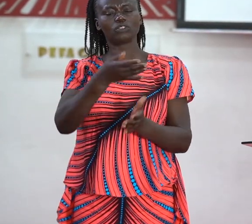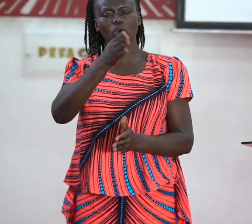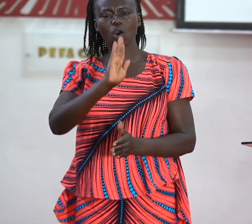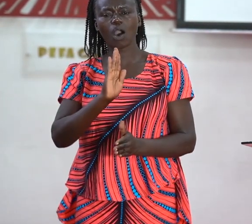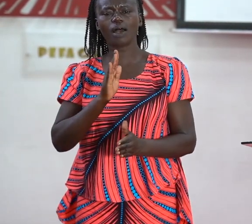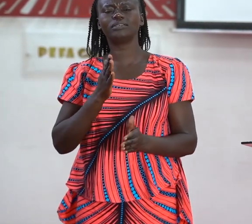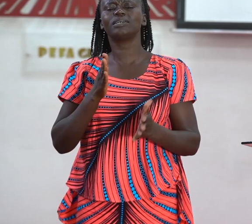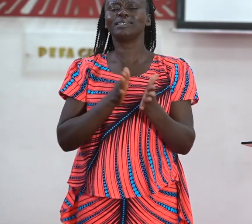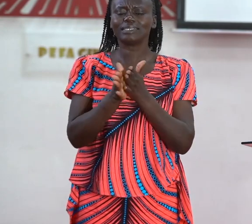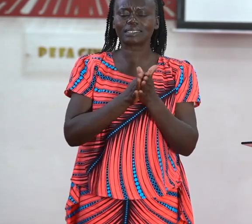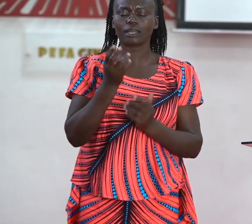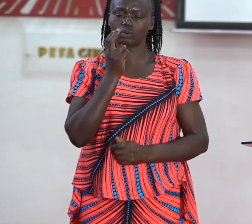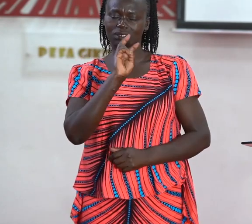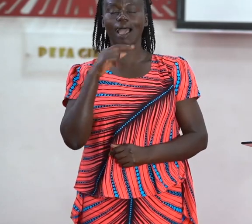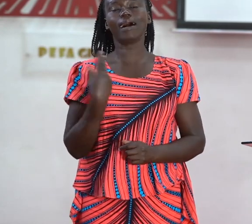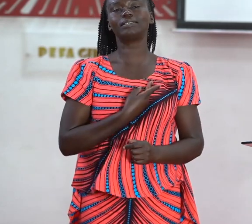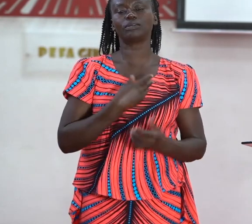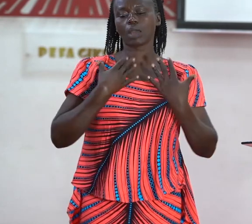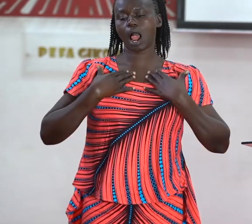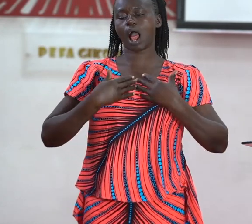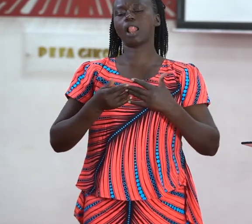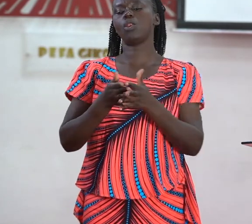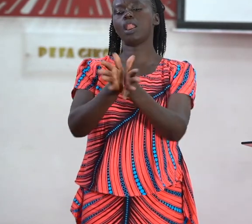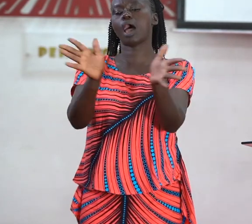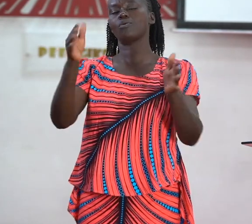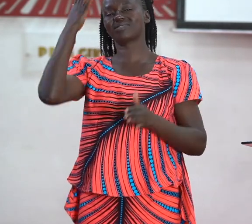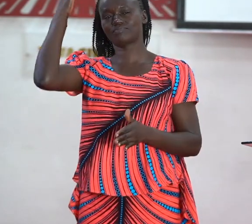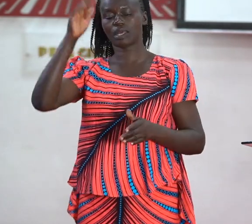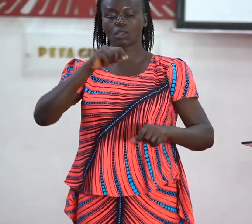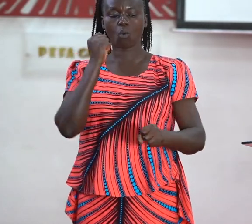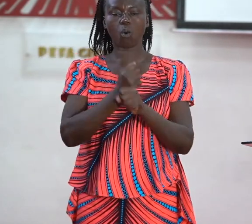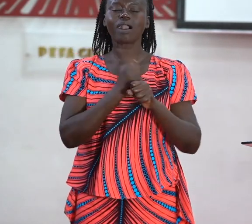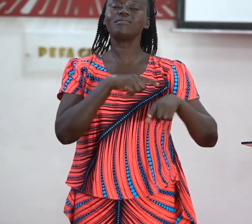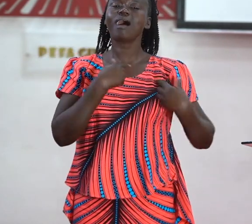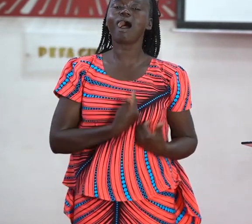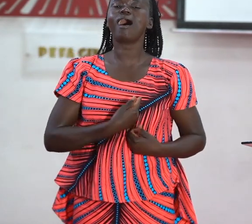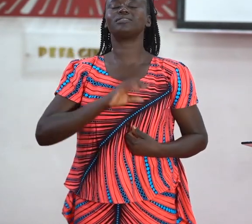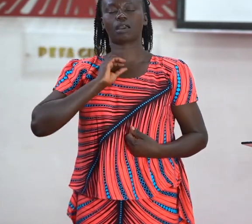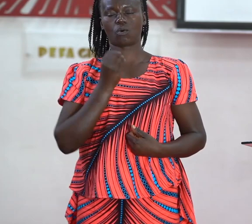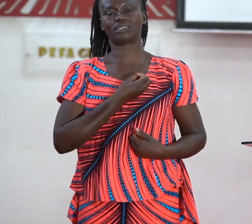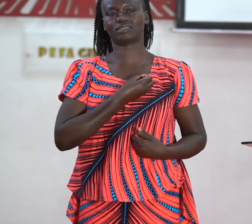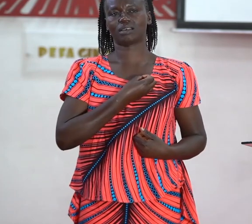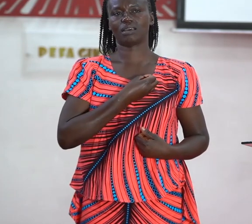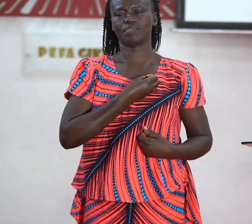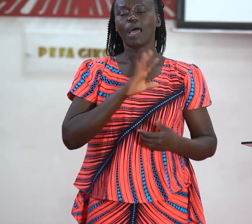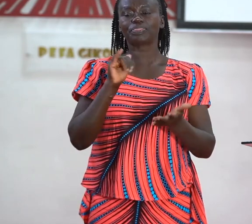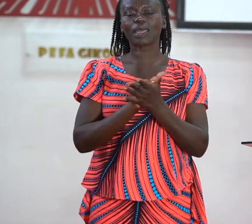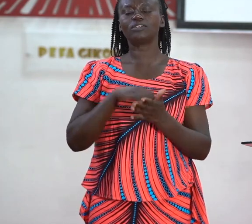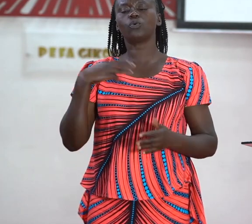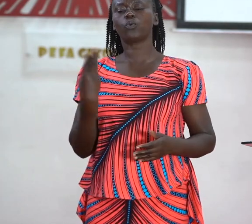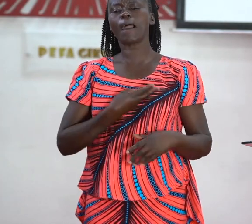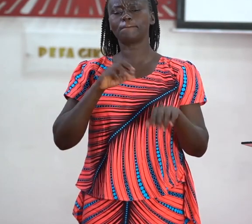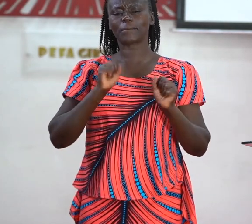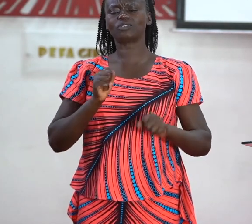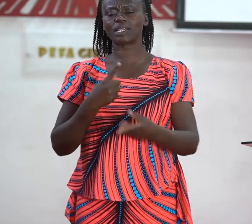see us allow him to work in our hearts. To work in our hearts, that we may come